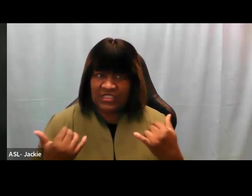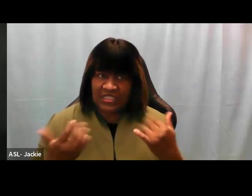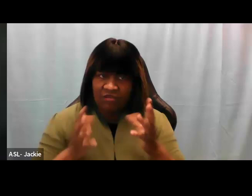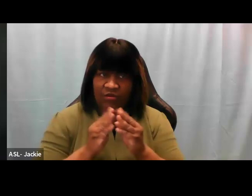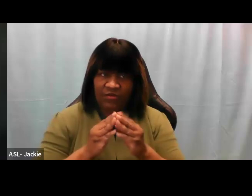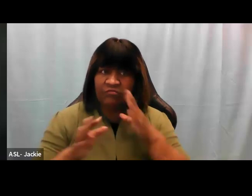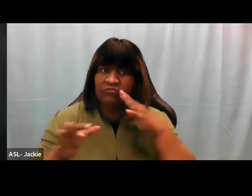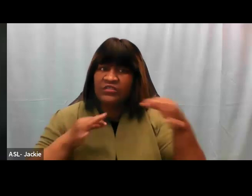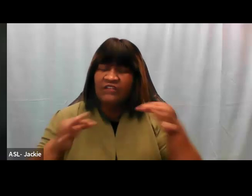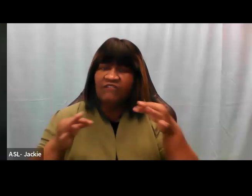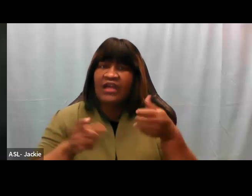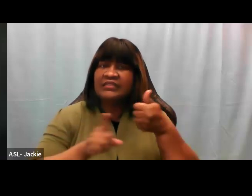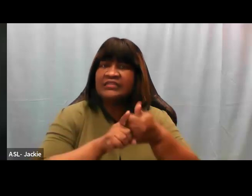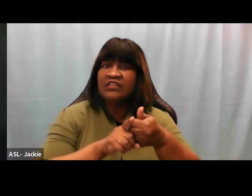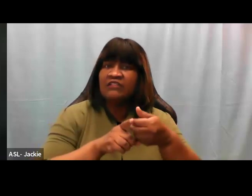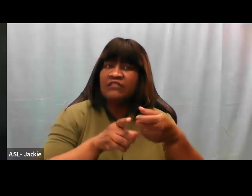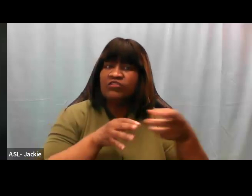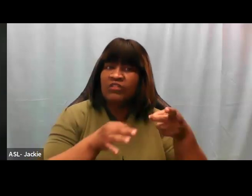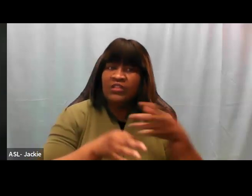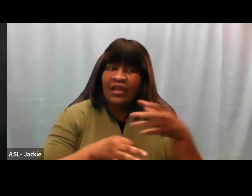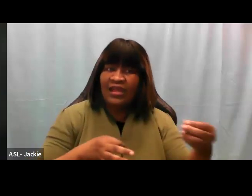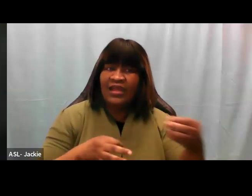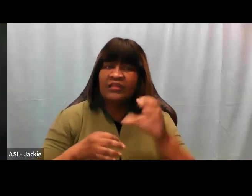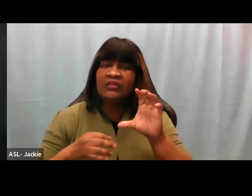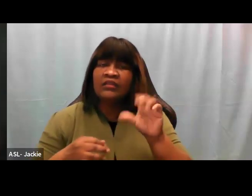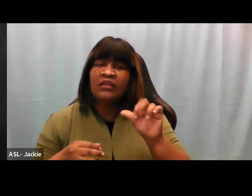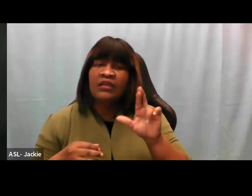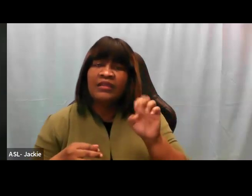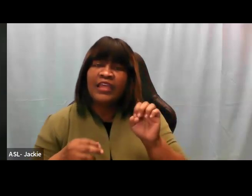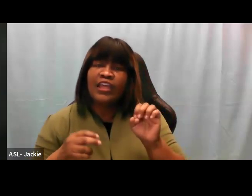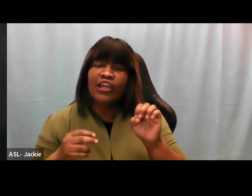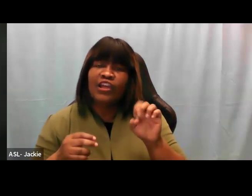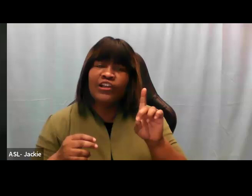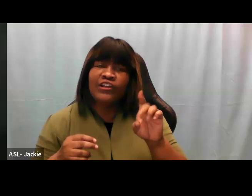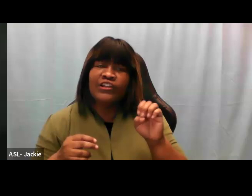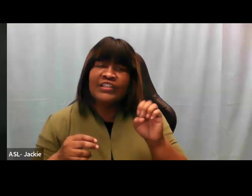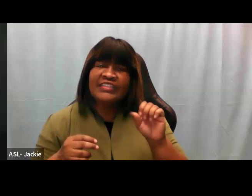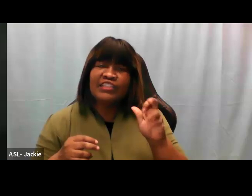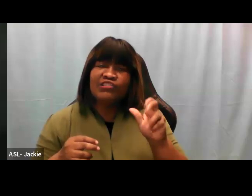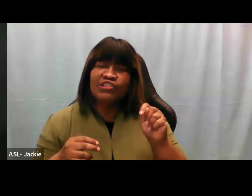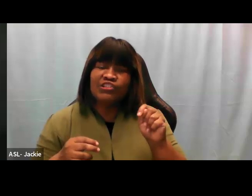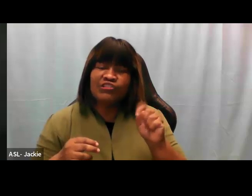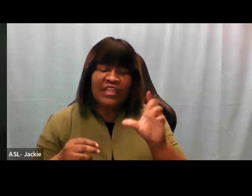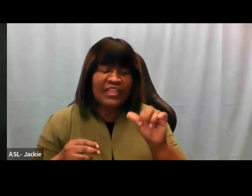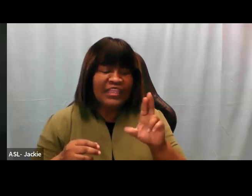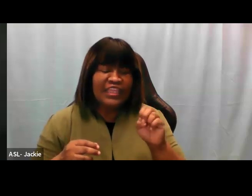is we're defining what self-direction is and this term we're using, care deserts, and what that